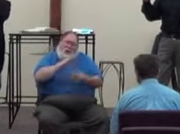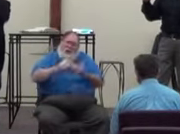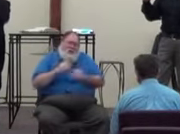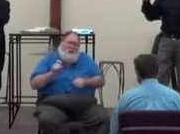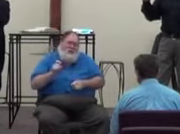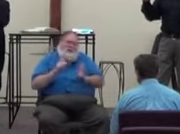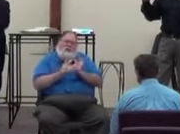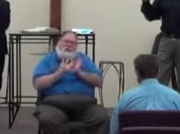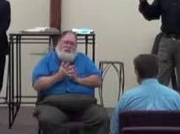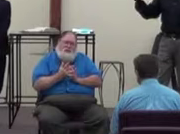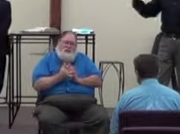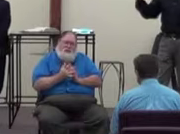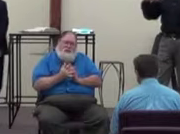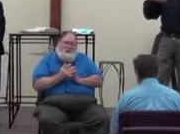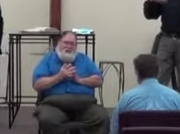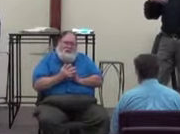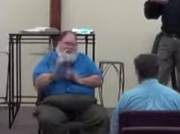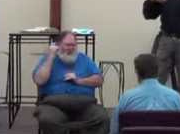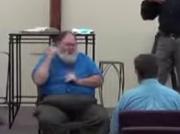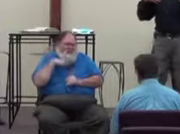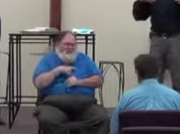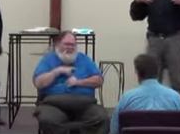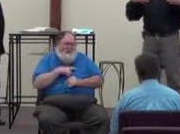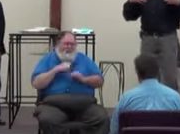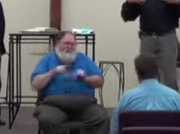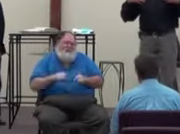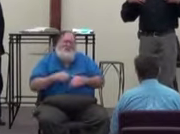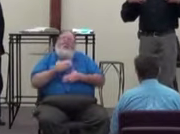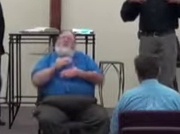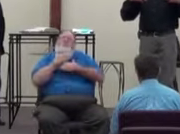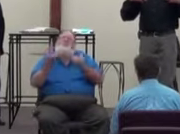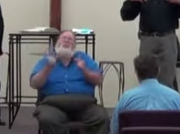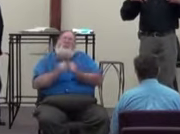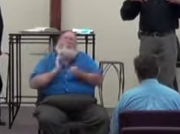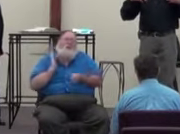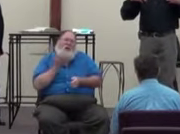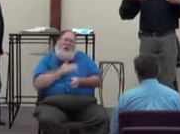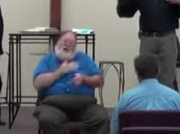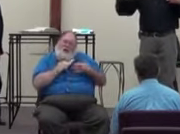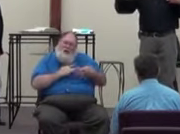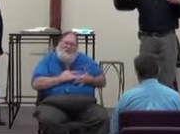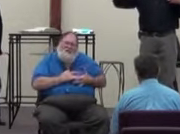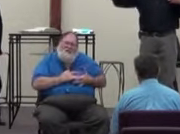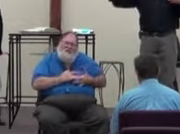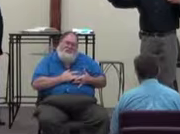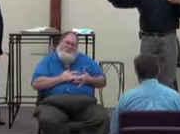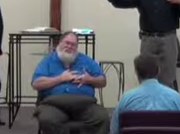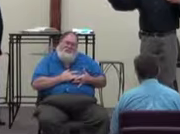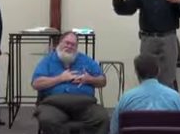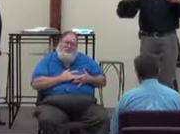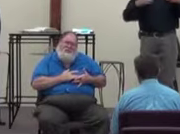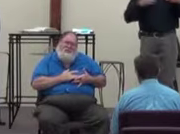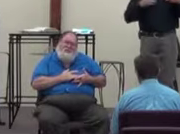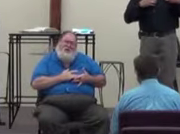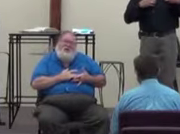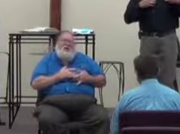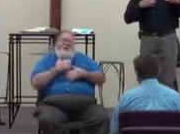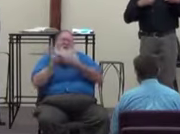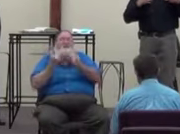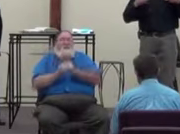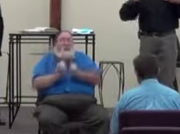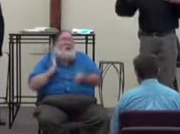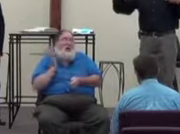Jesus. And if we can confess with our hearts, or confess with our mouth and